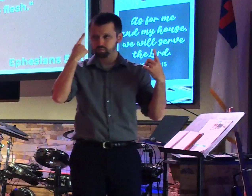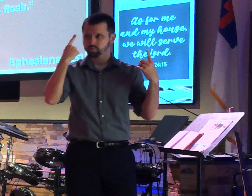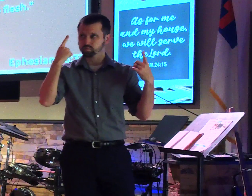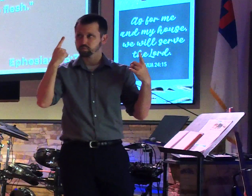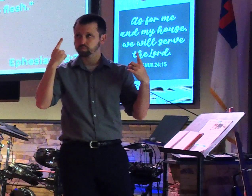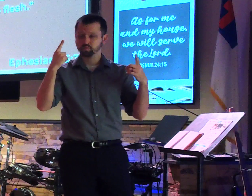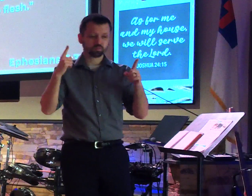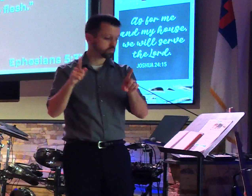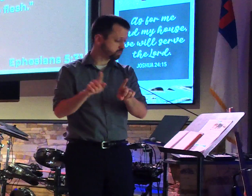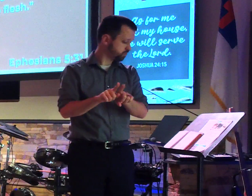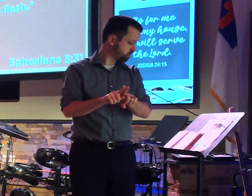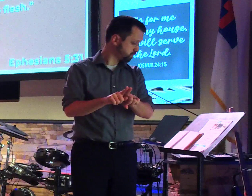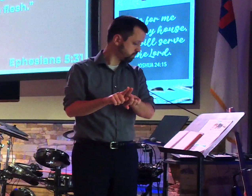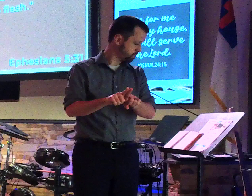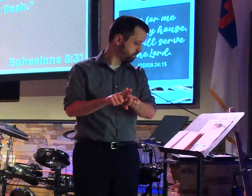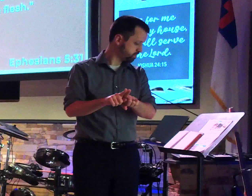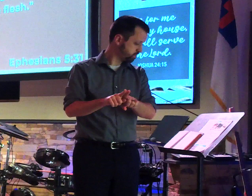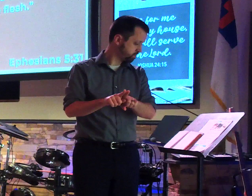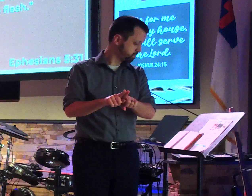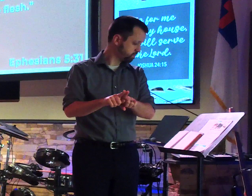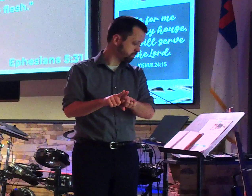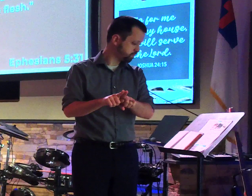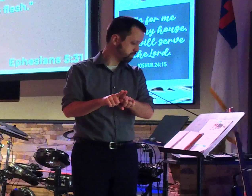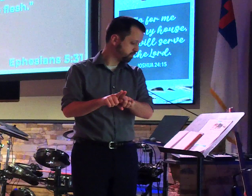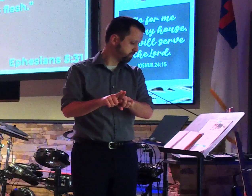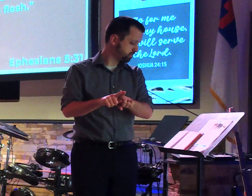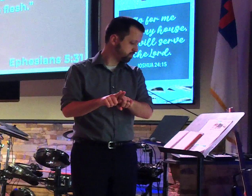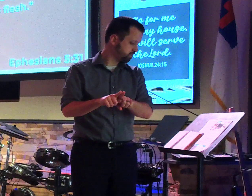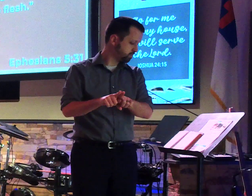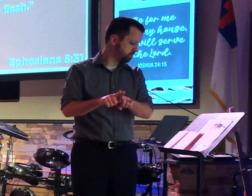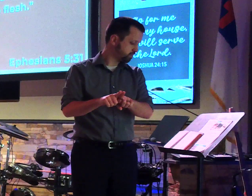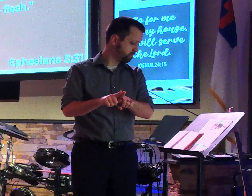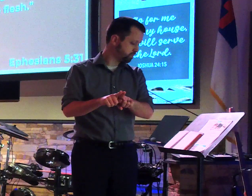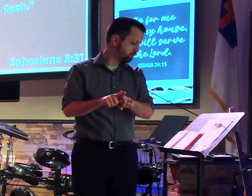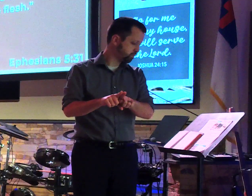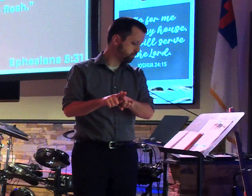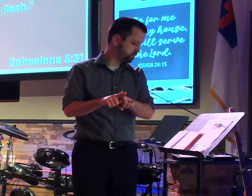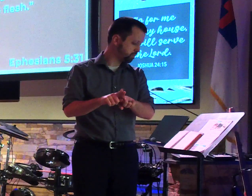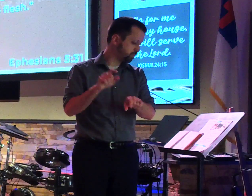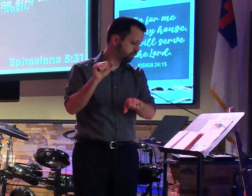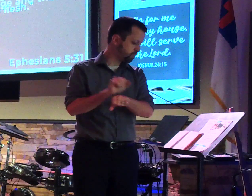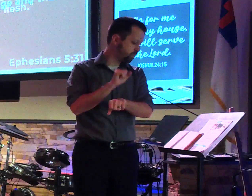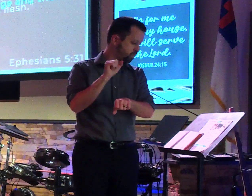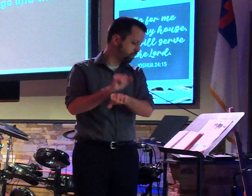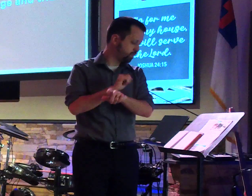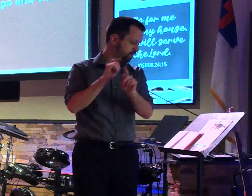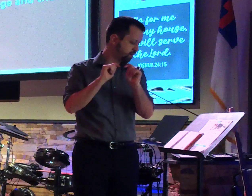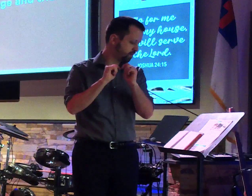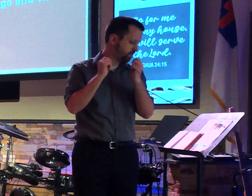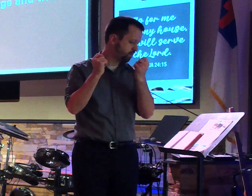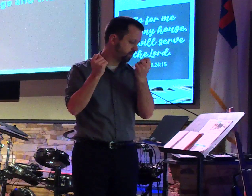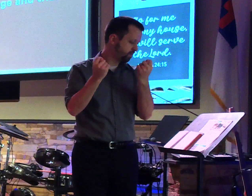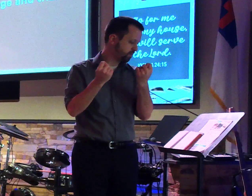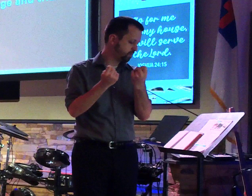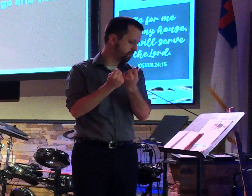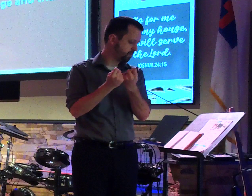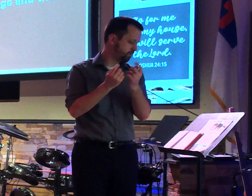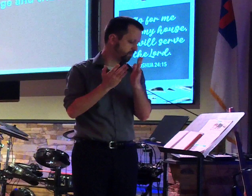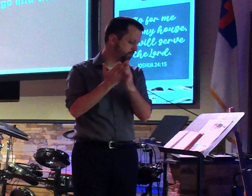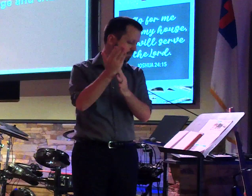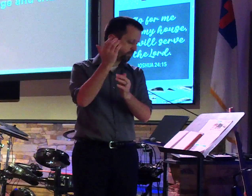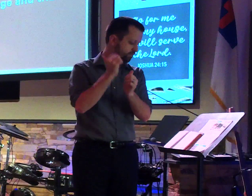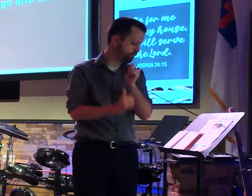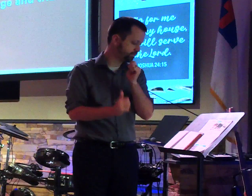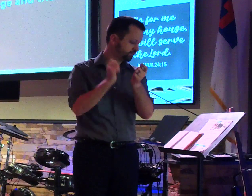the trial, through the problem, through the change, be on the same page and function as a team through every change